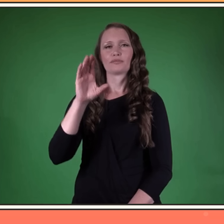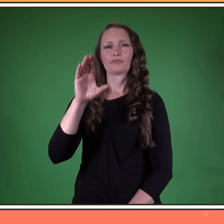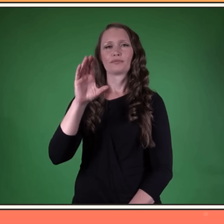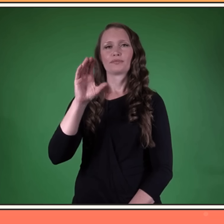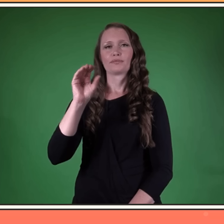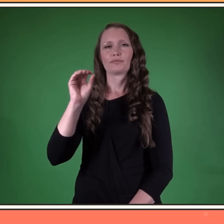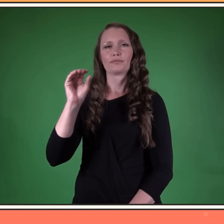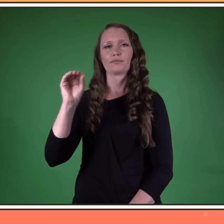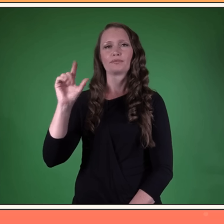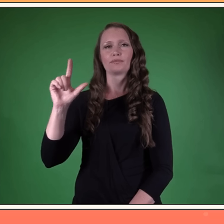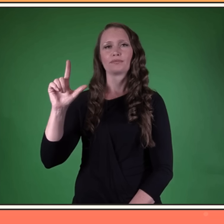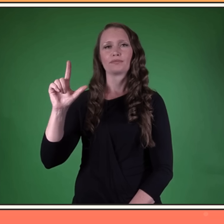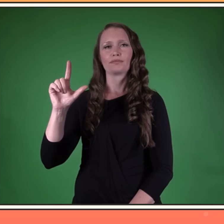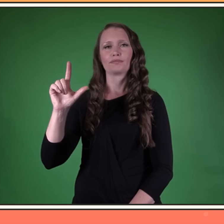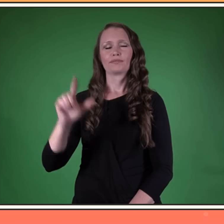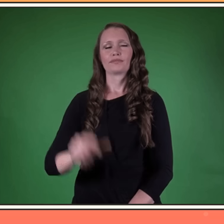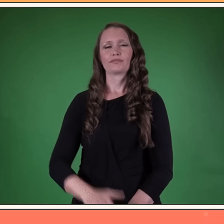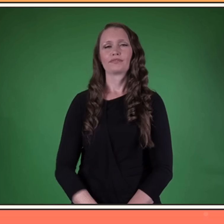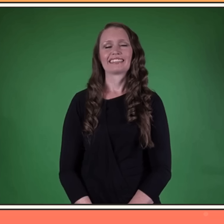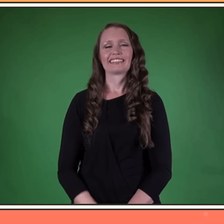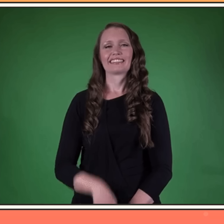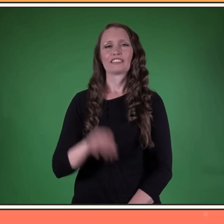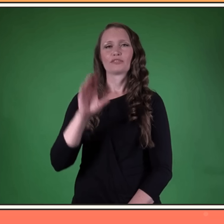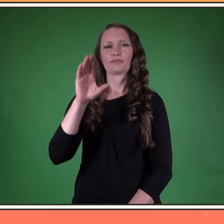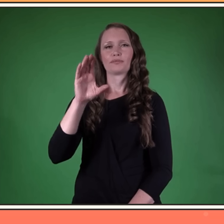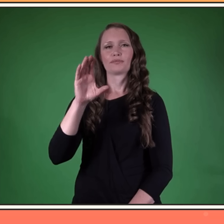The evening breeze after a hot day.